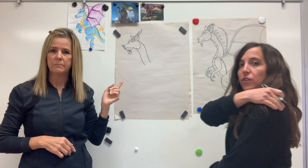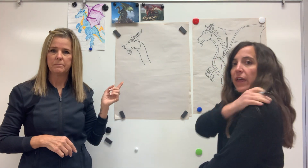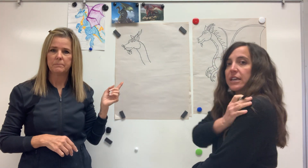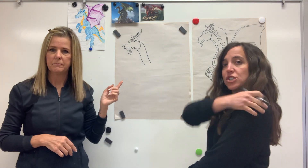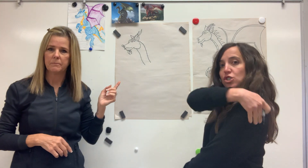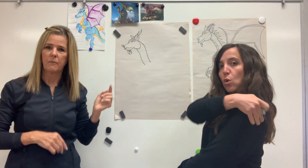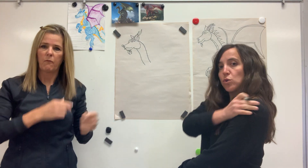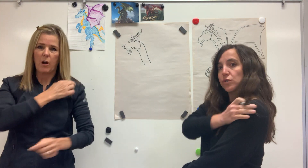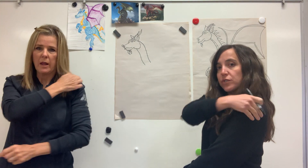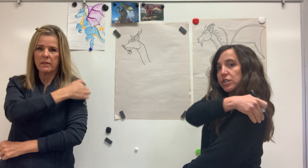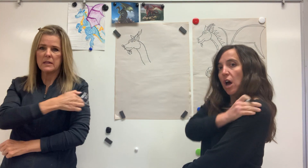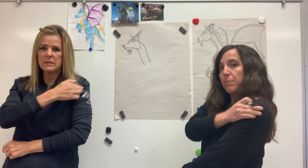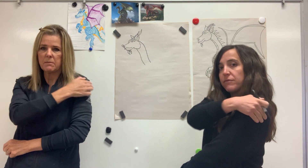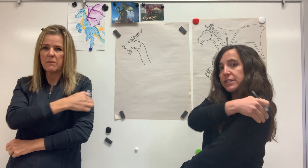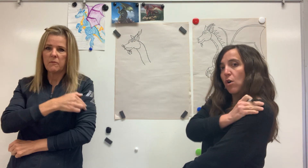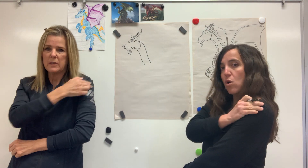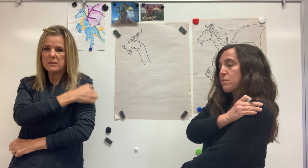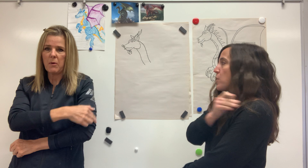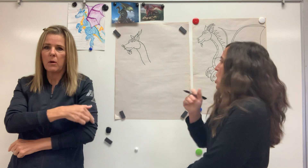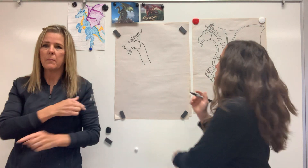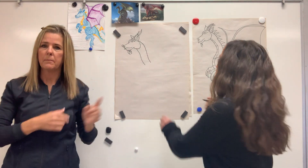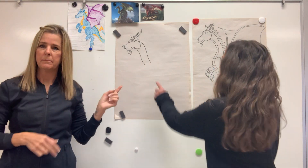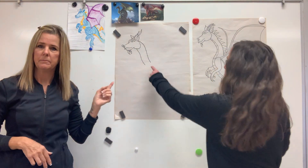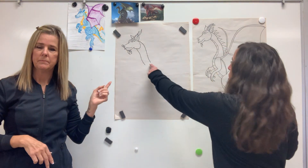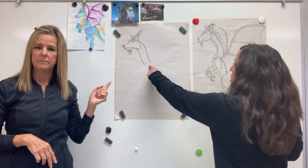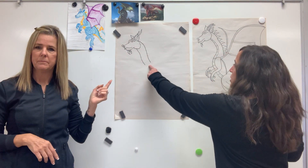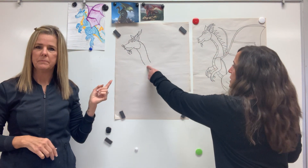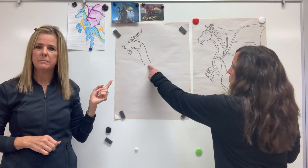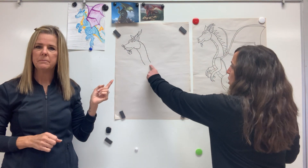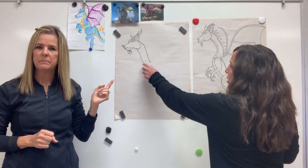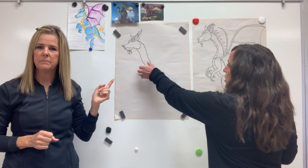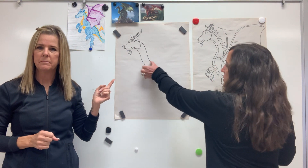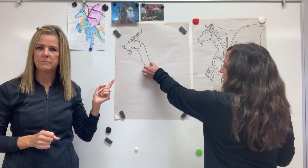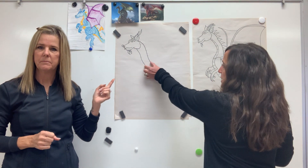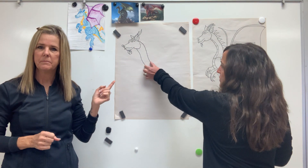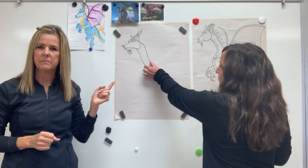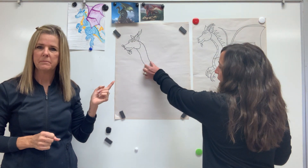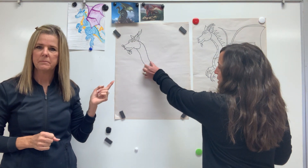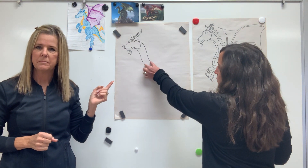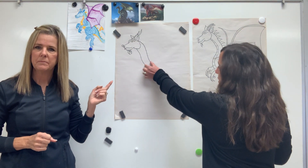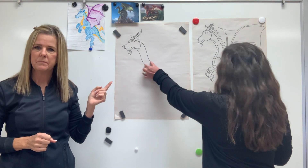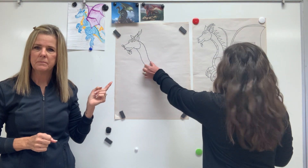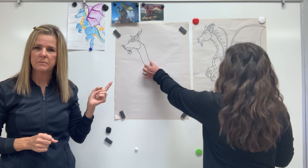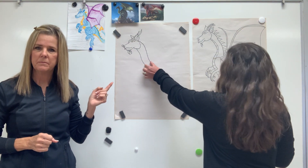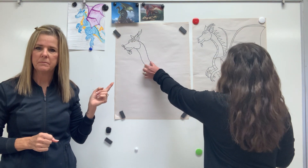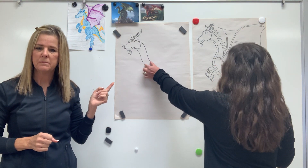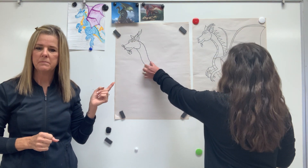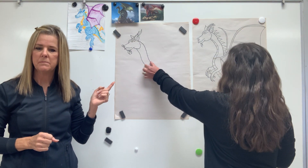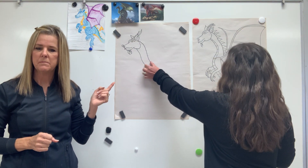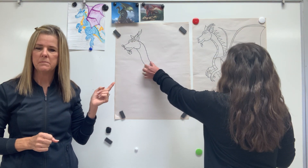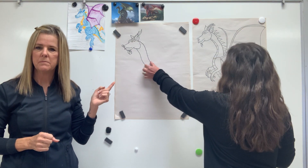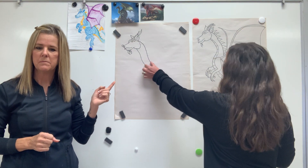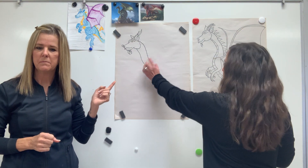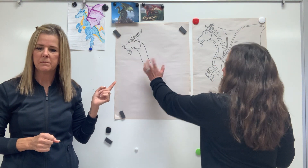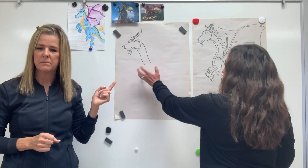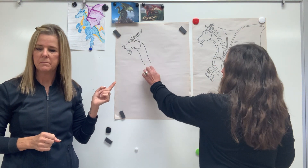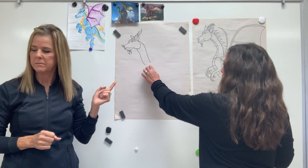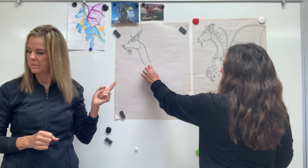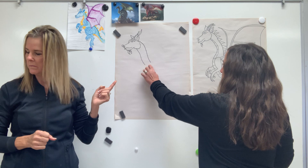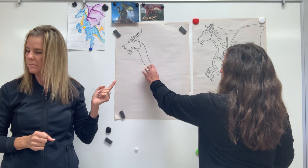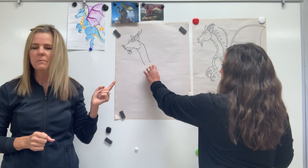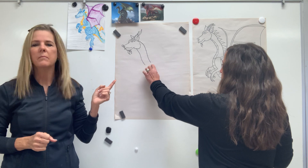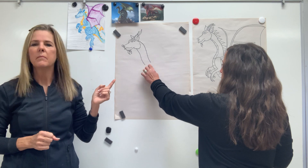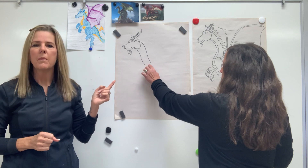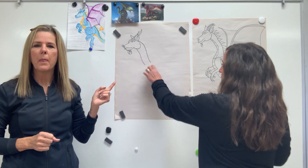line for like his shoulder for the top of his arm. So somewhere, you know, see, find where these two lines have ended, and